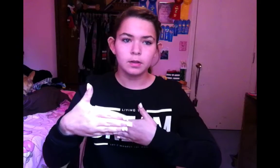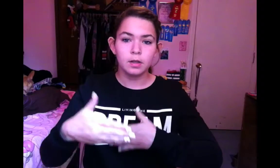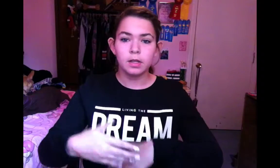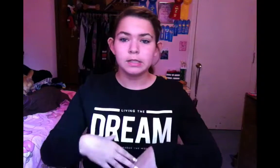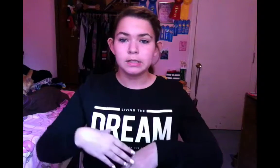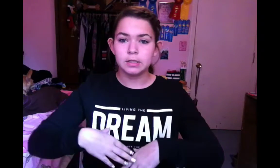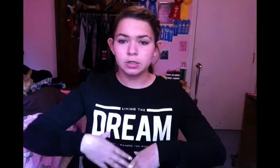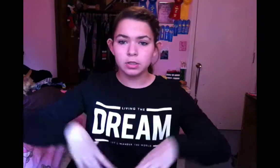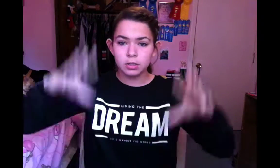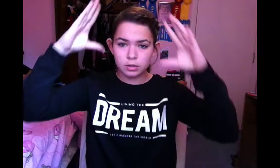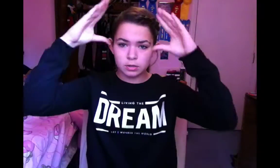Teacher.